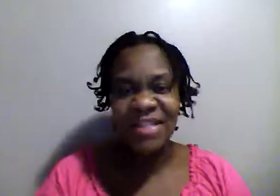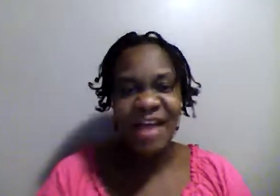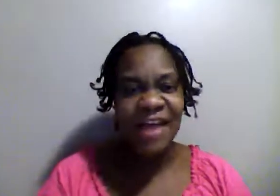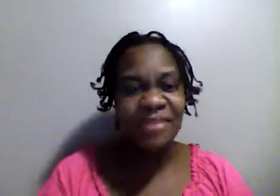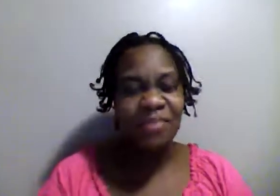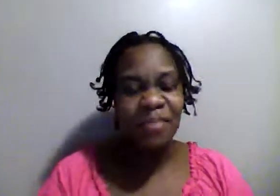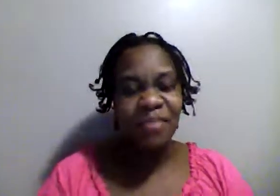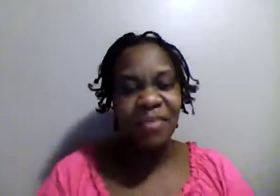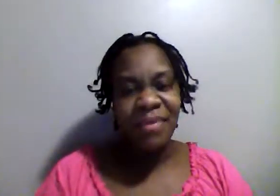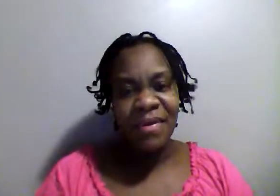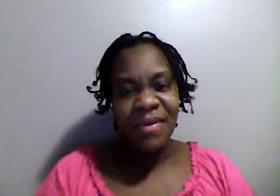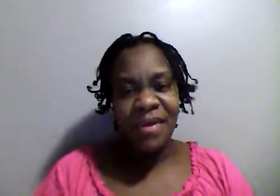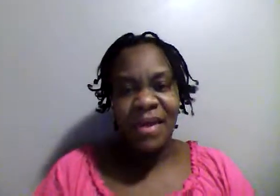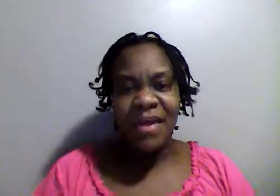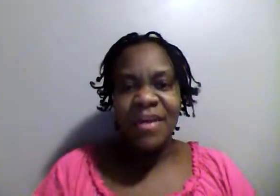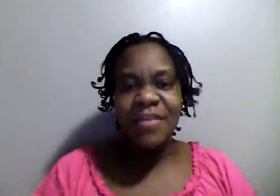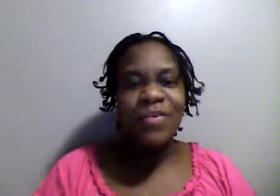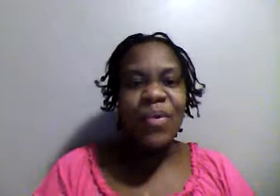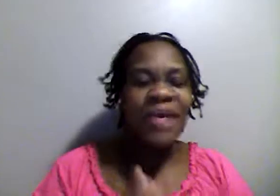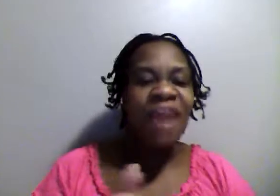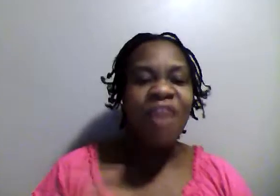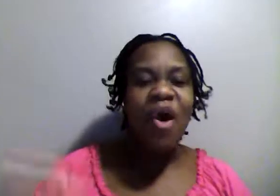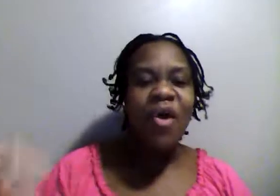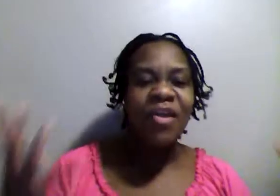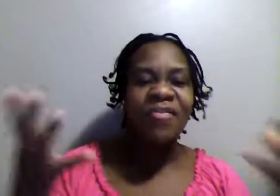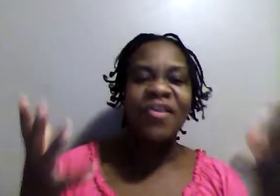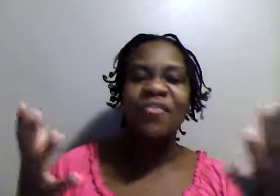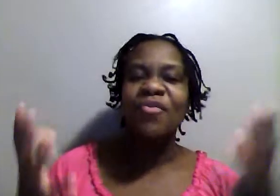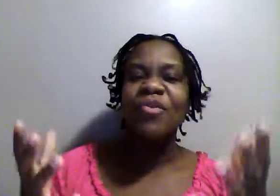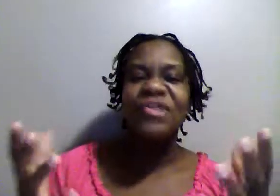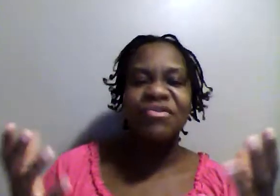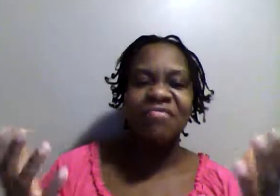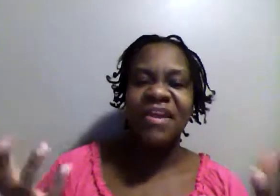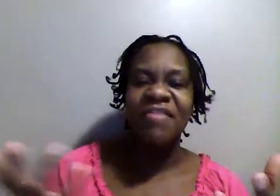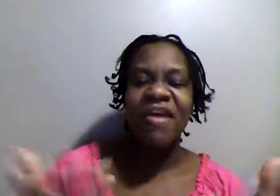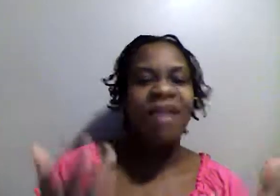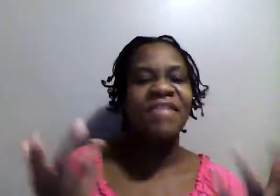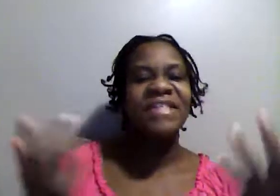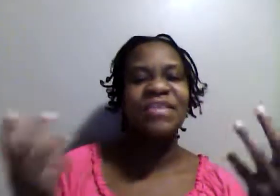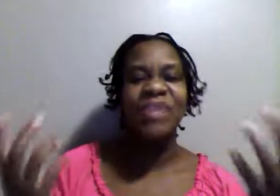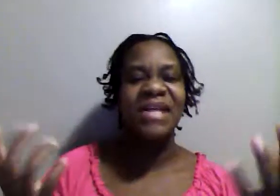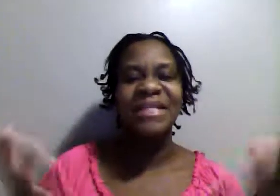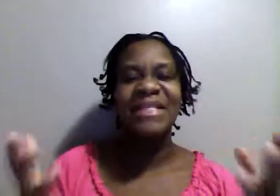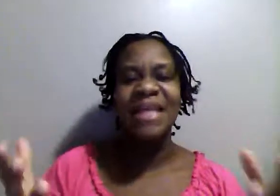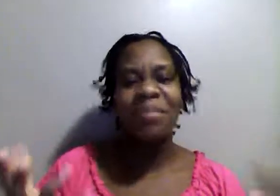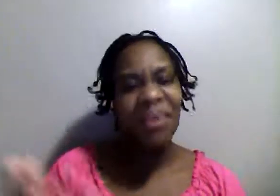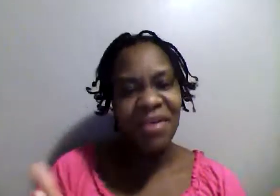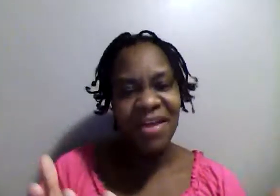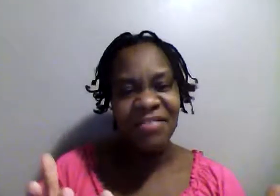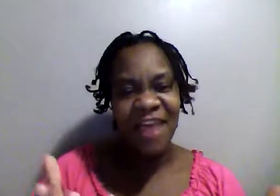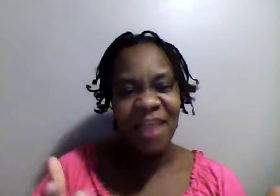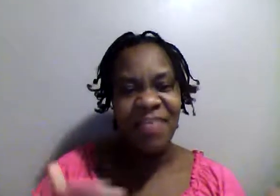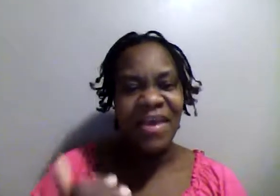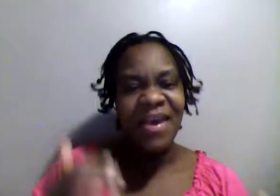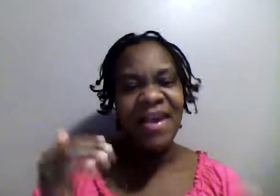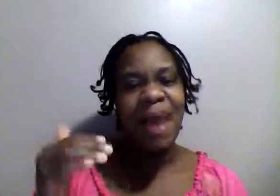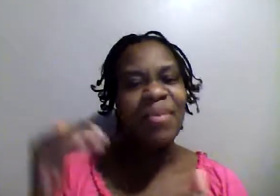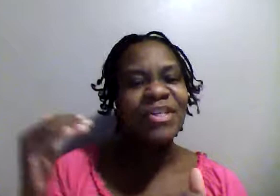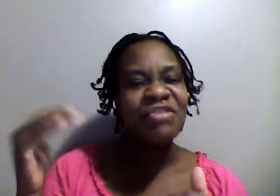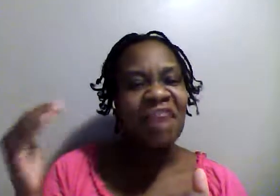that you don't have all of your fruits ready for harvesting within the same period of time. It happens